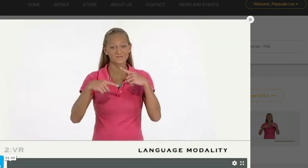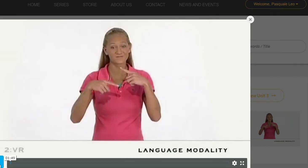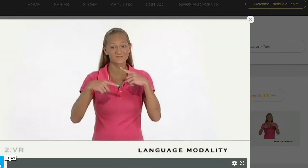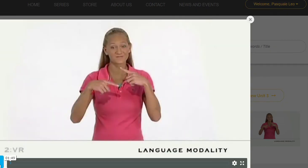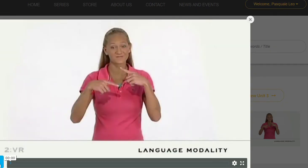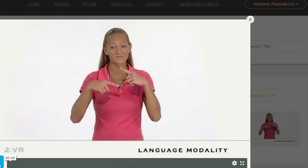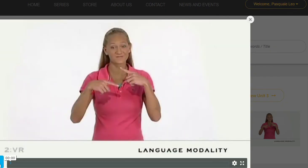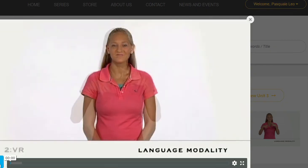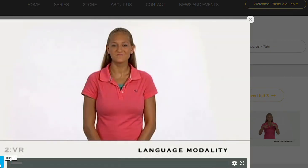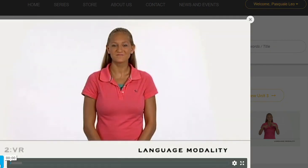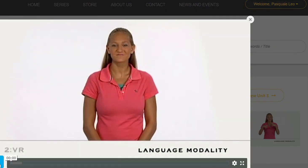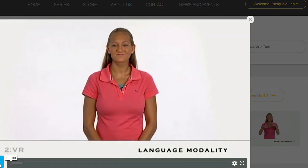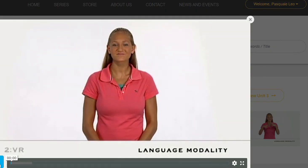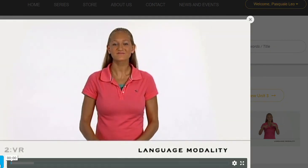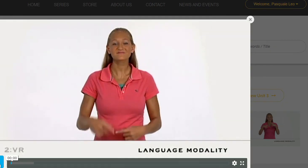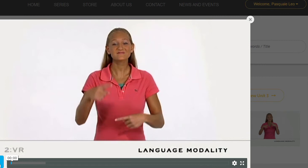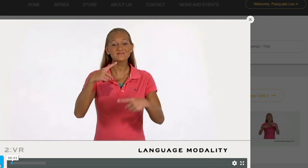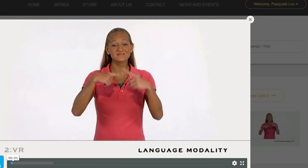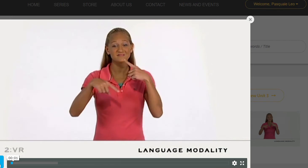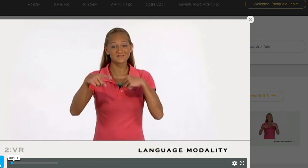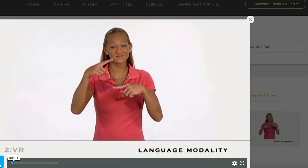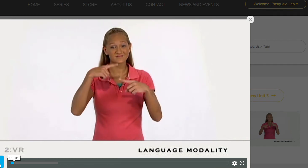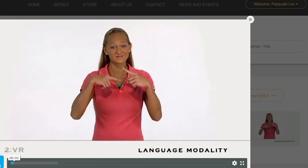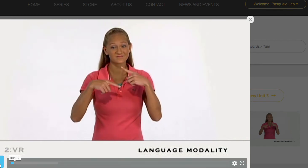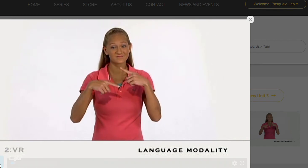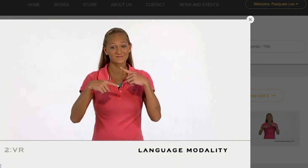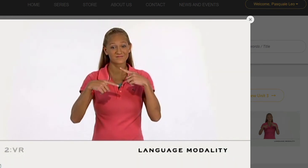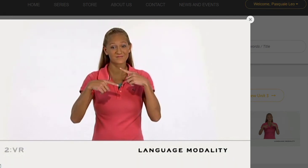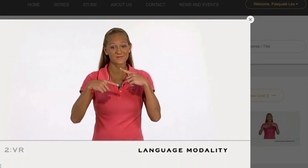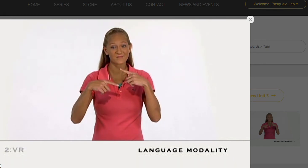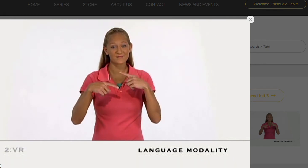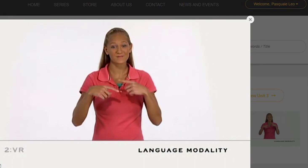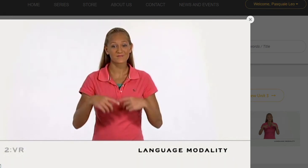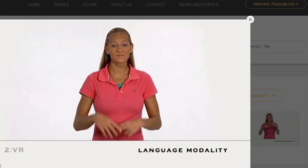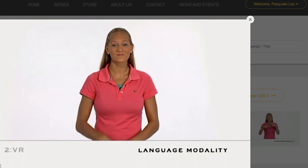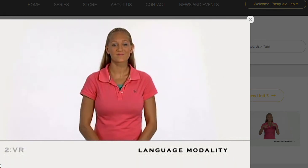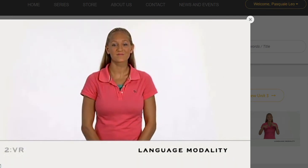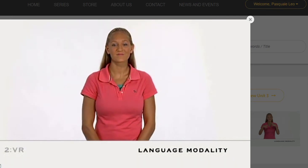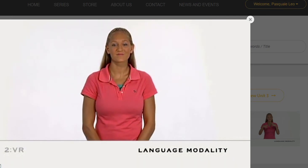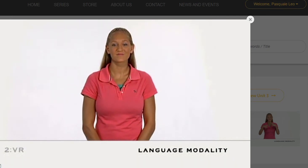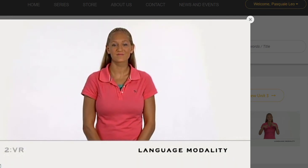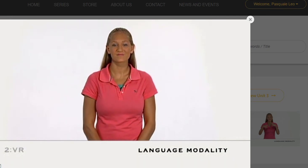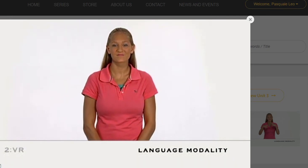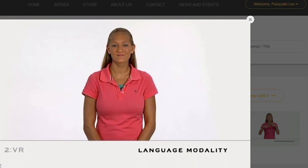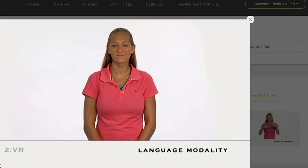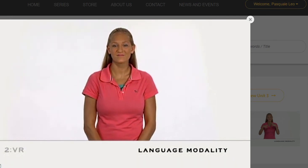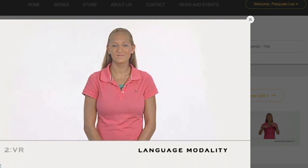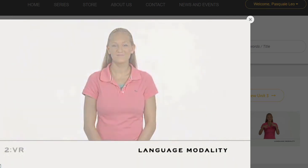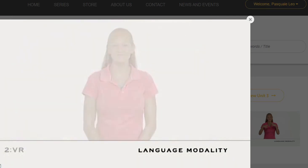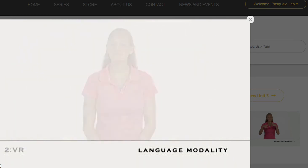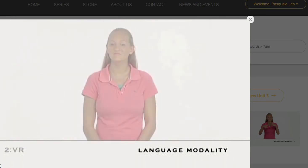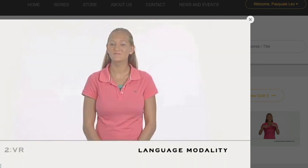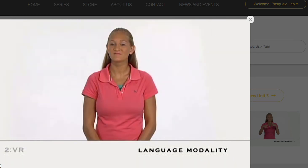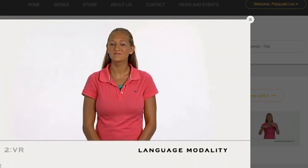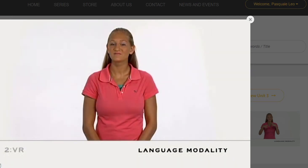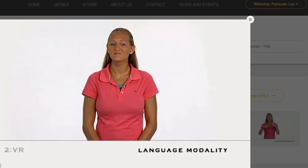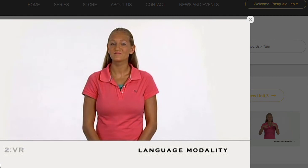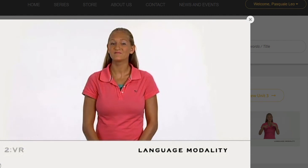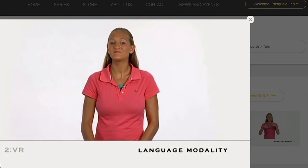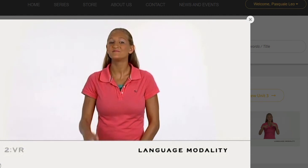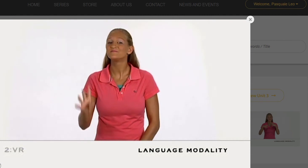go. This is the sign for signing, as in to sign, to produce sign language.